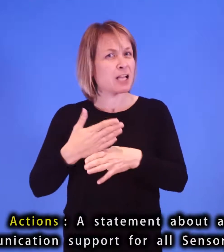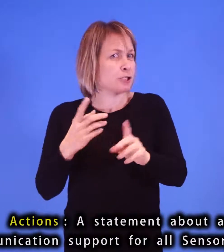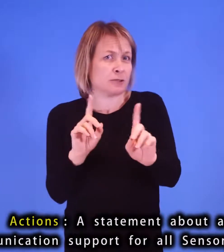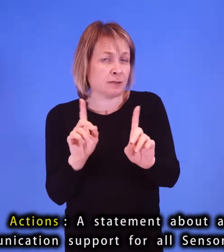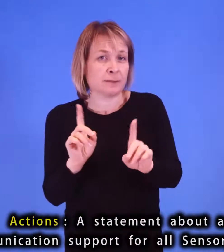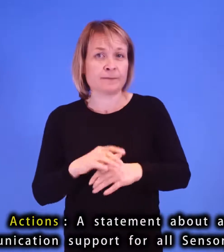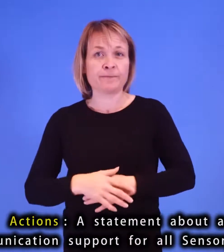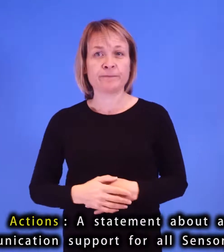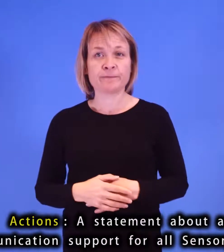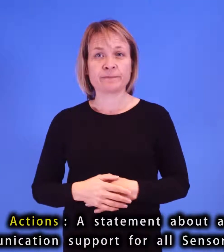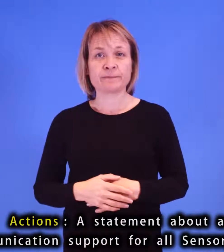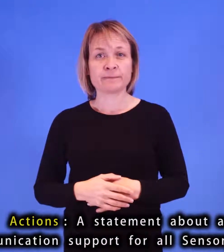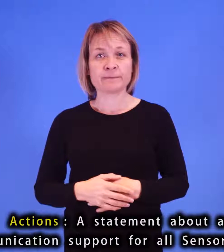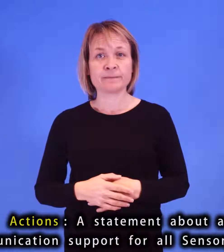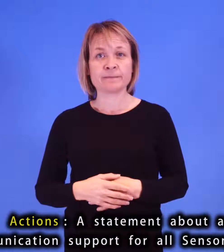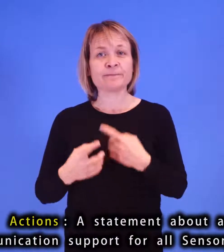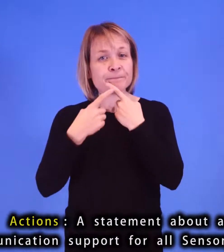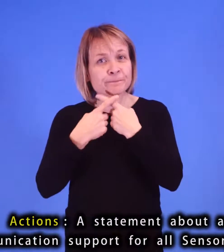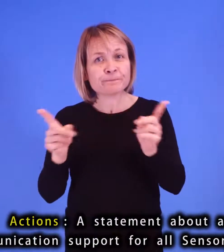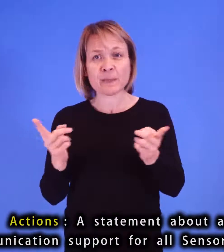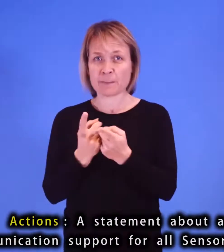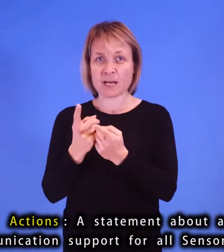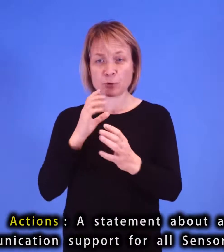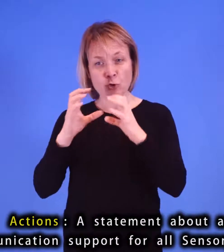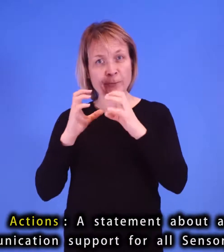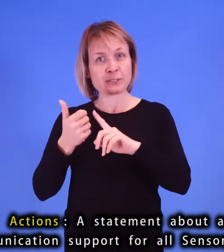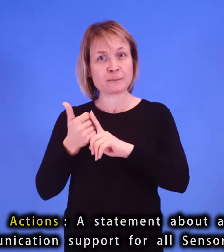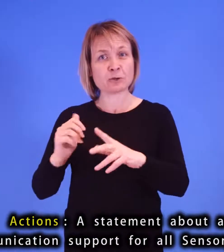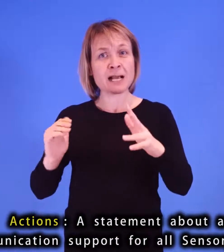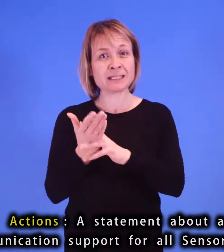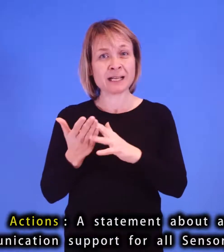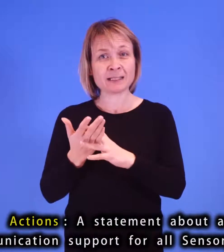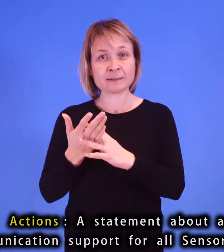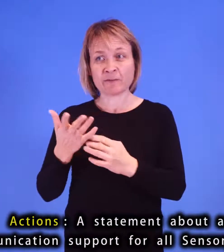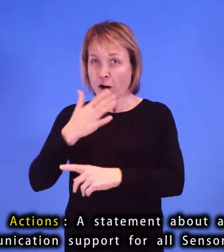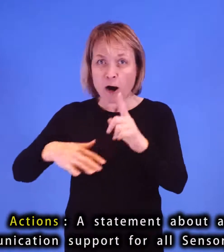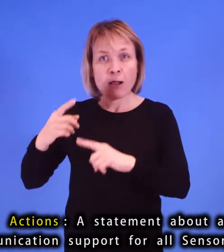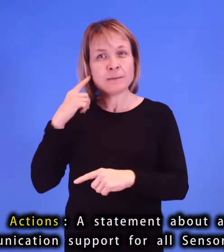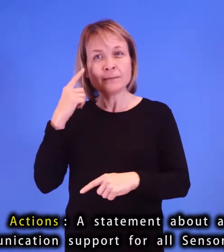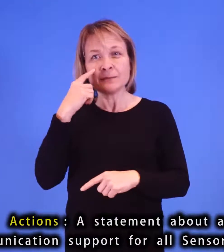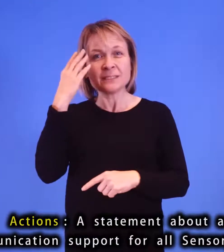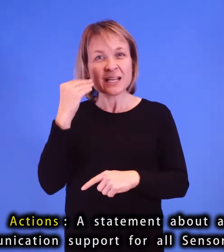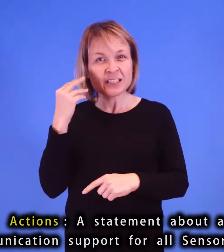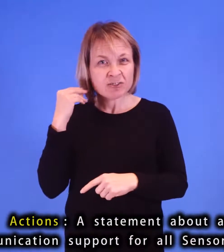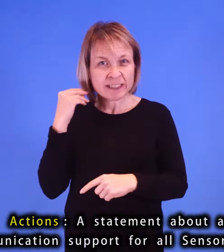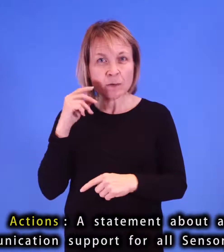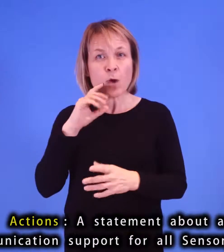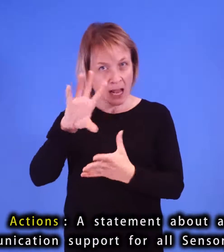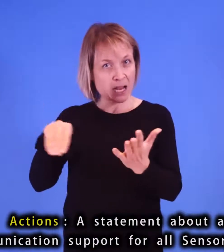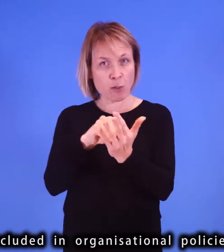Actions. A statement about access to communication support for all sensory impairments